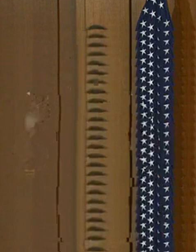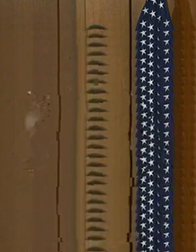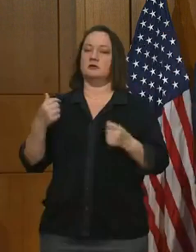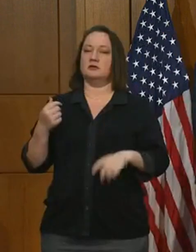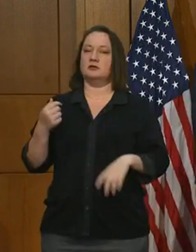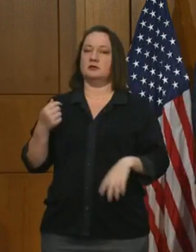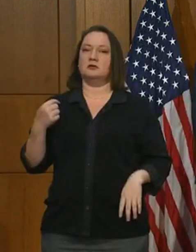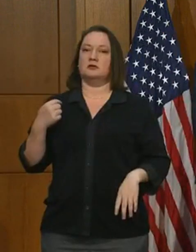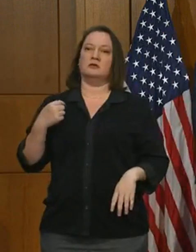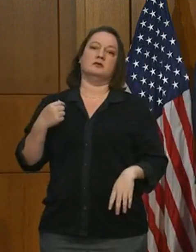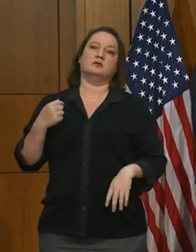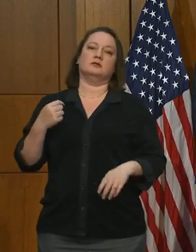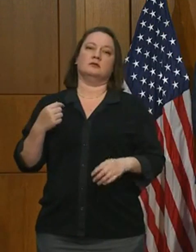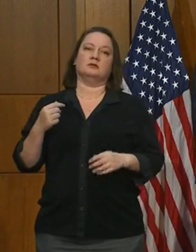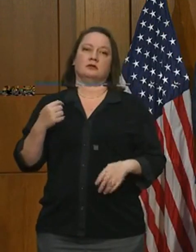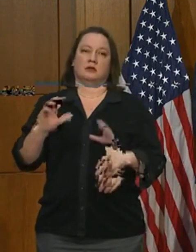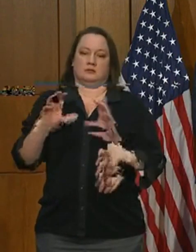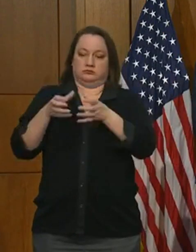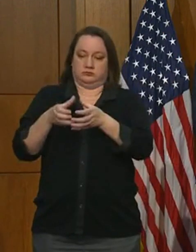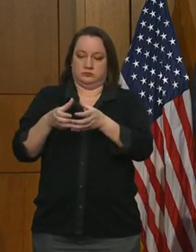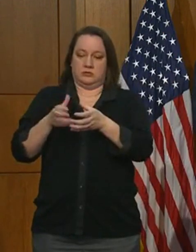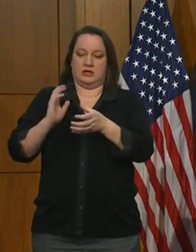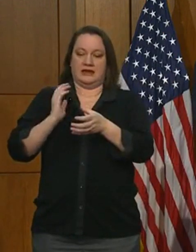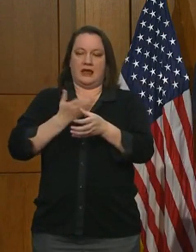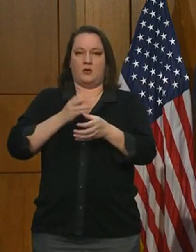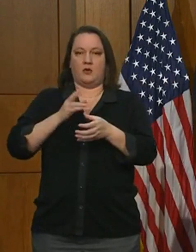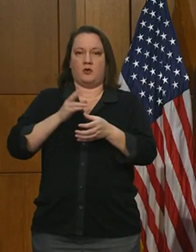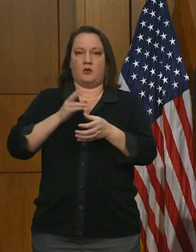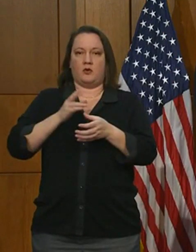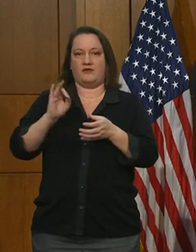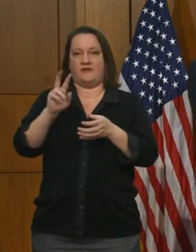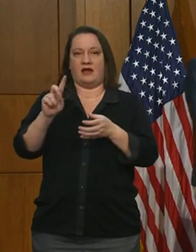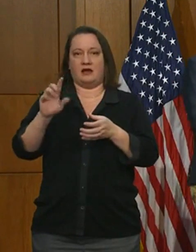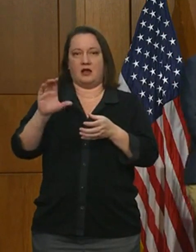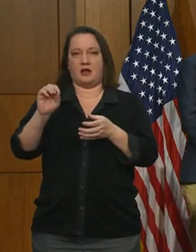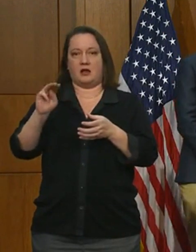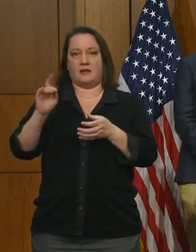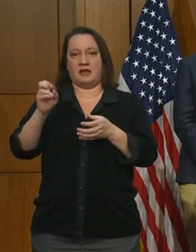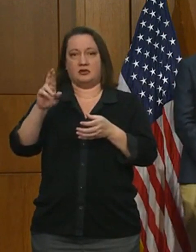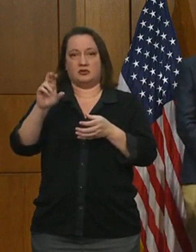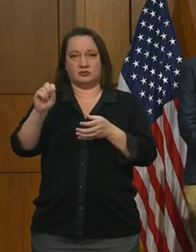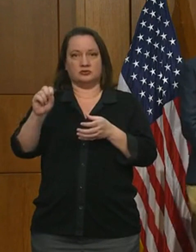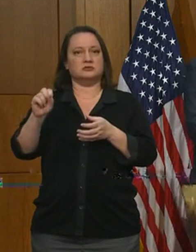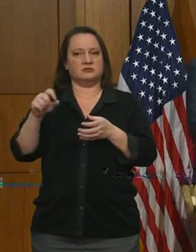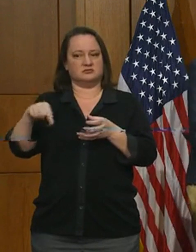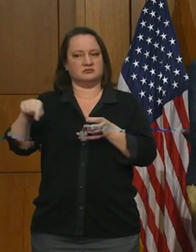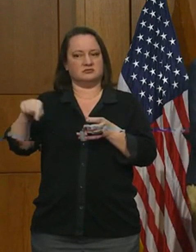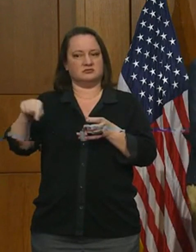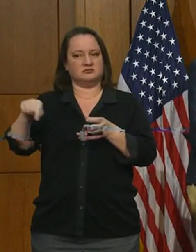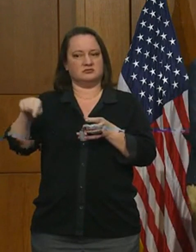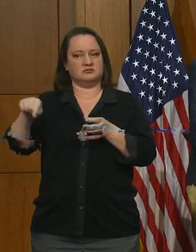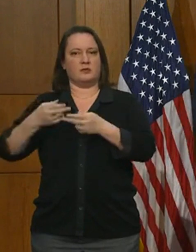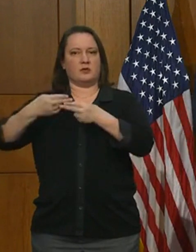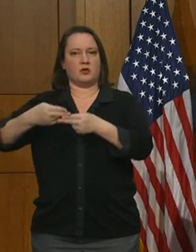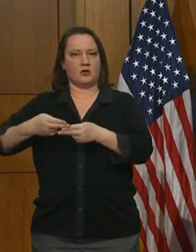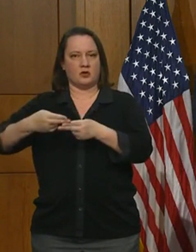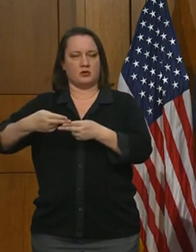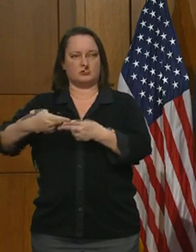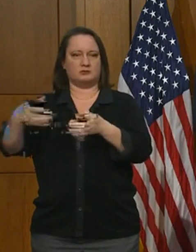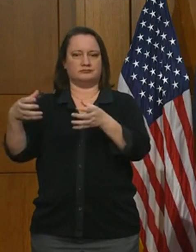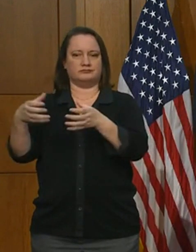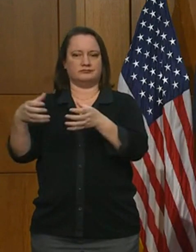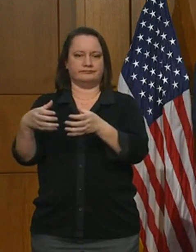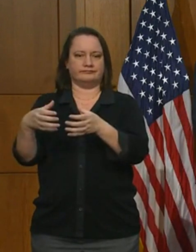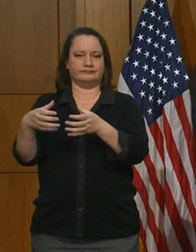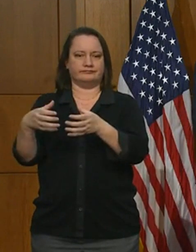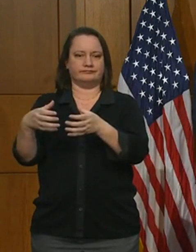with within the Unified Command. There is a group called the Virginia, it's